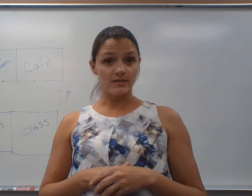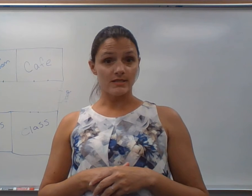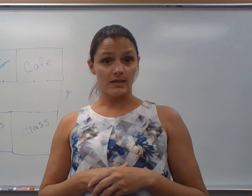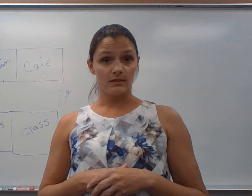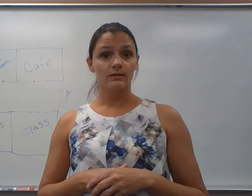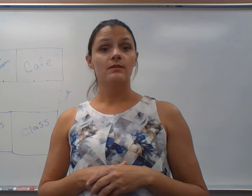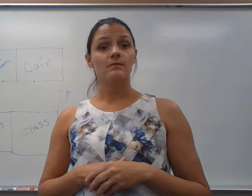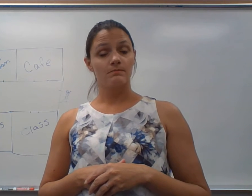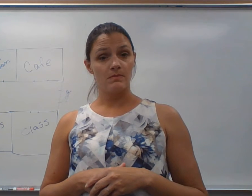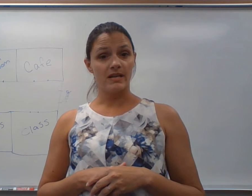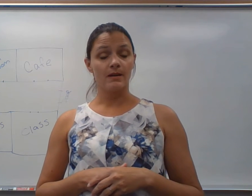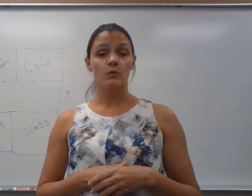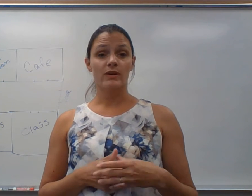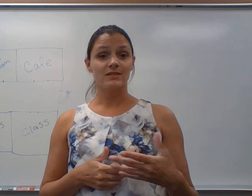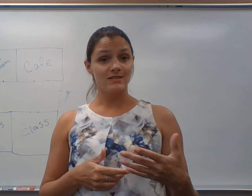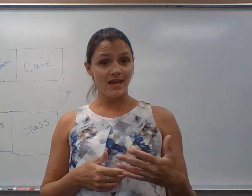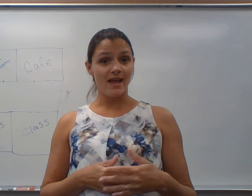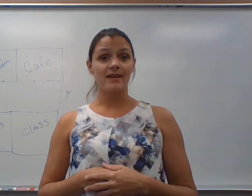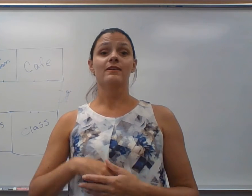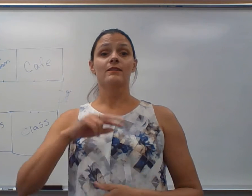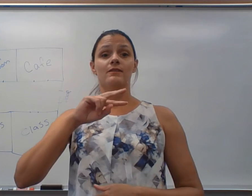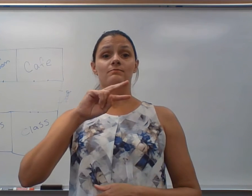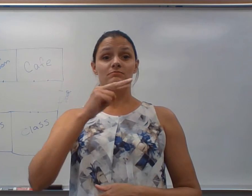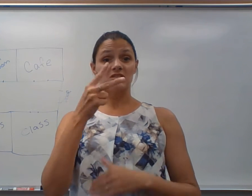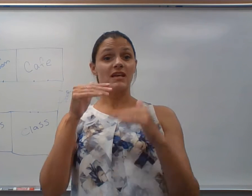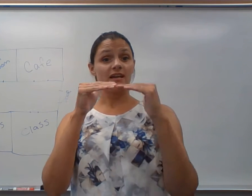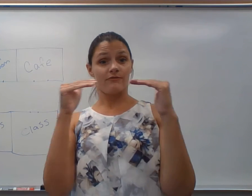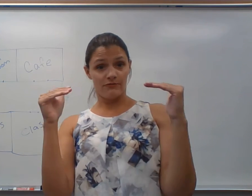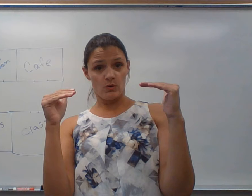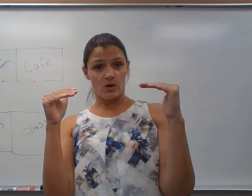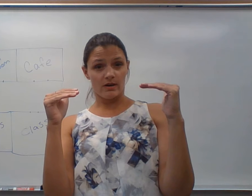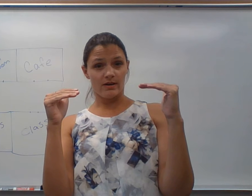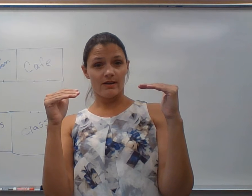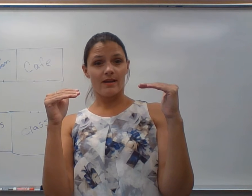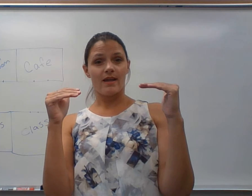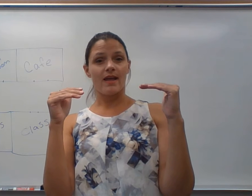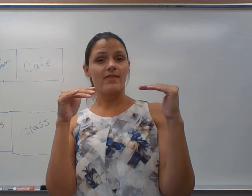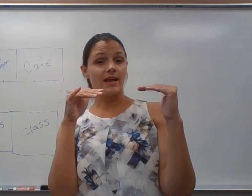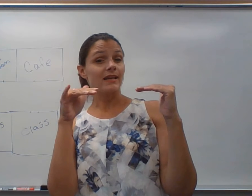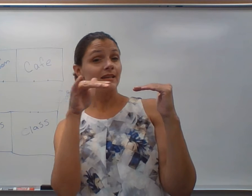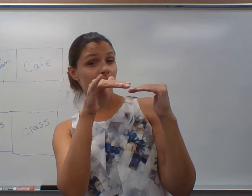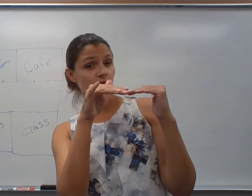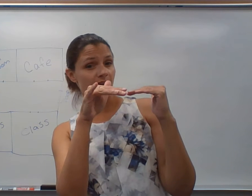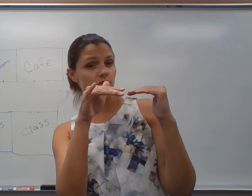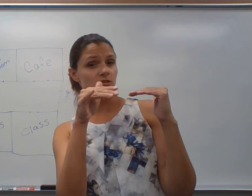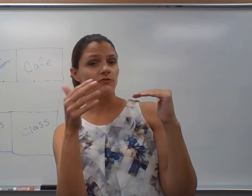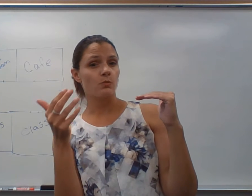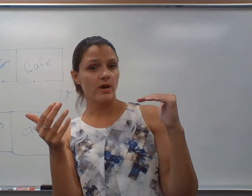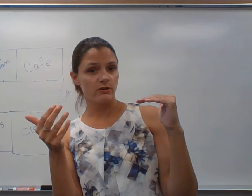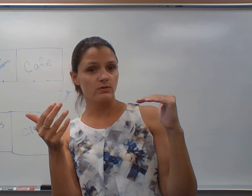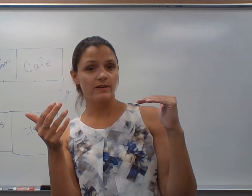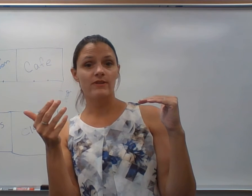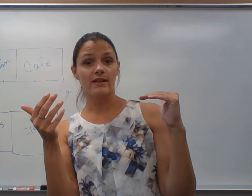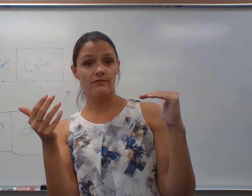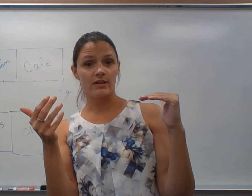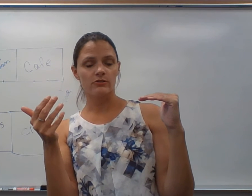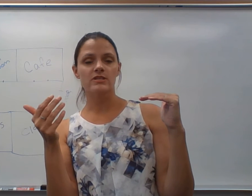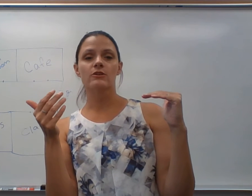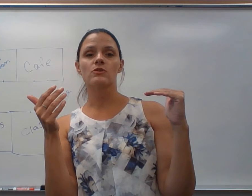referencing, meaning I'm going to say the second floor, and then I can give directions from where you leave the elevator or stairs, or